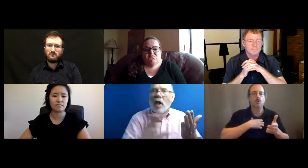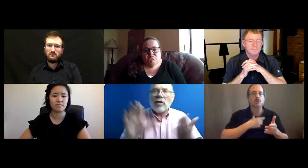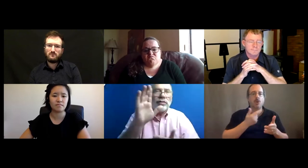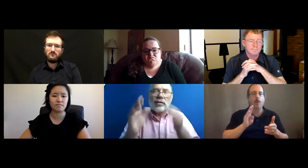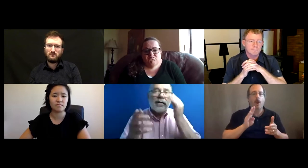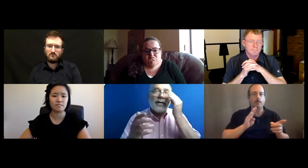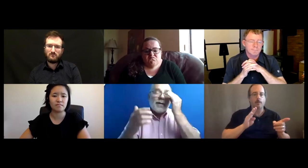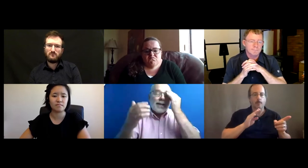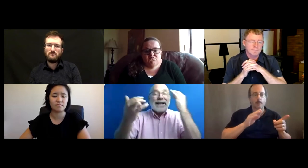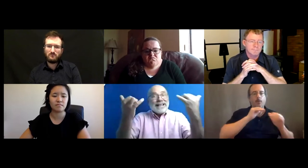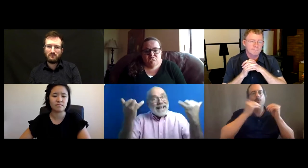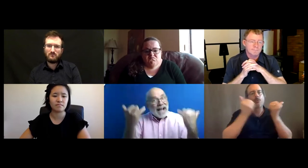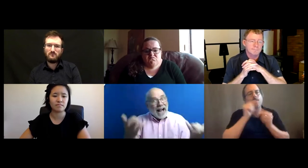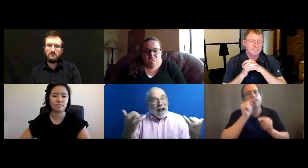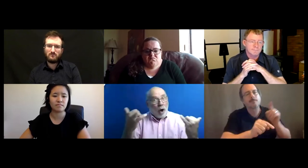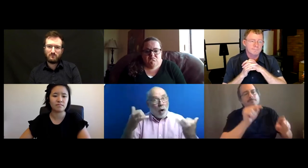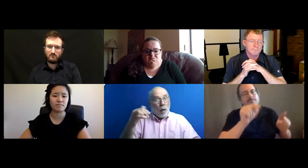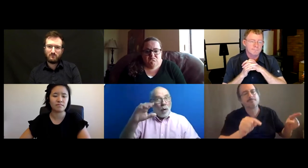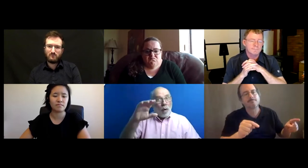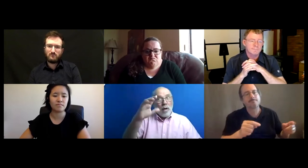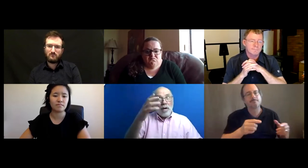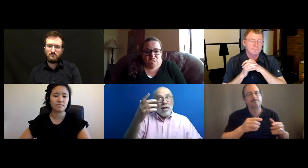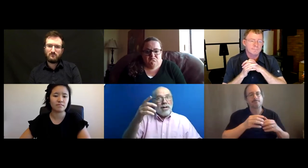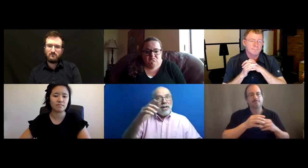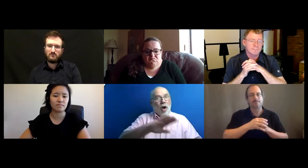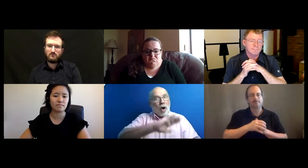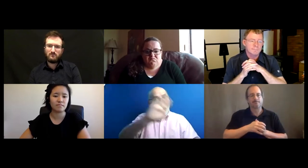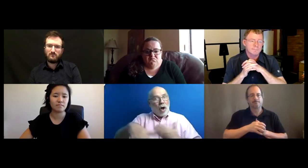but not all post-secondary institutions are created equal.